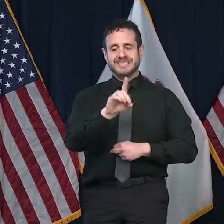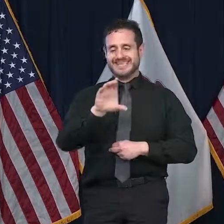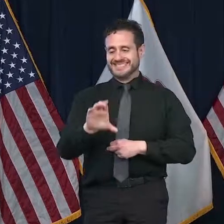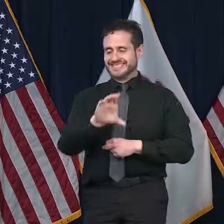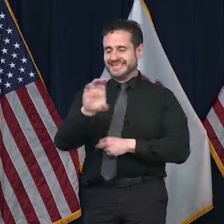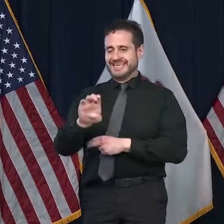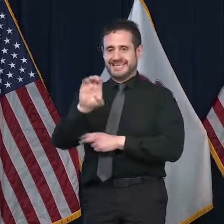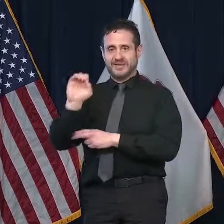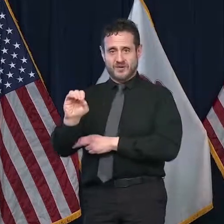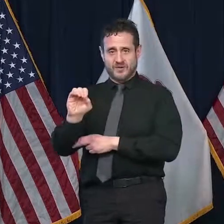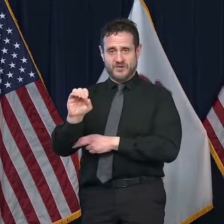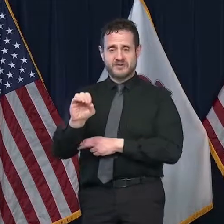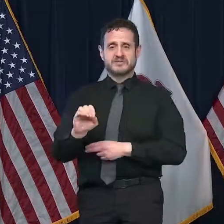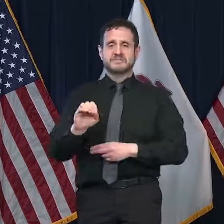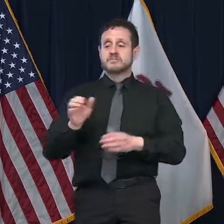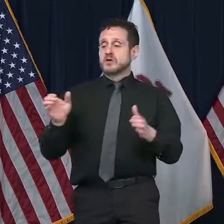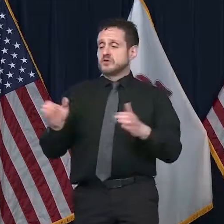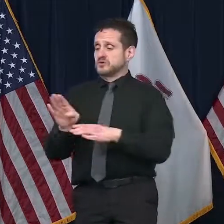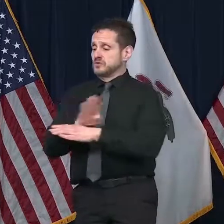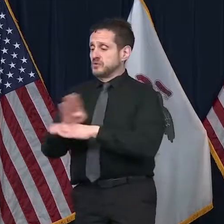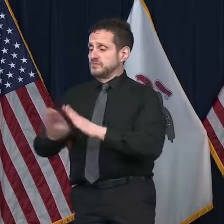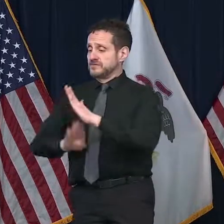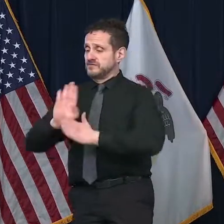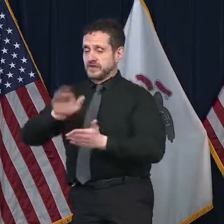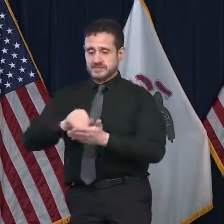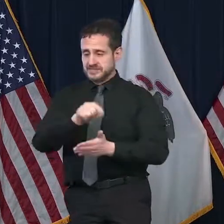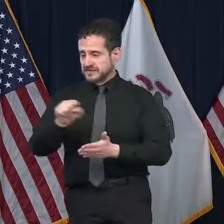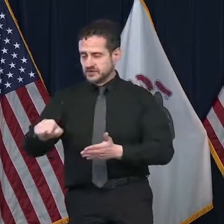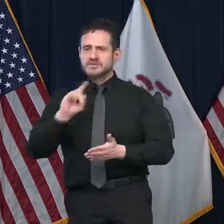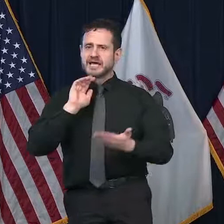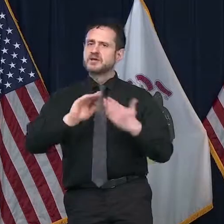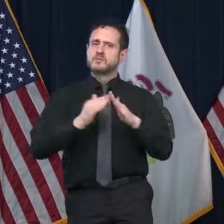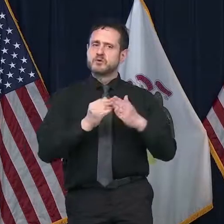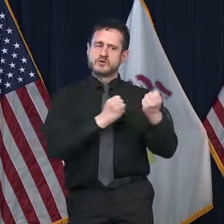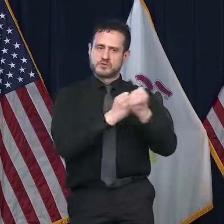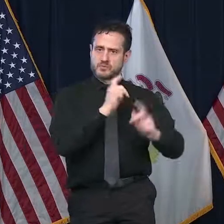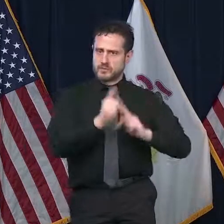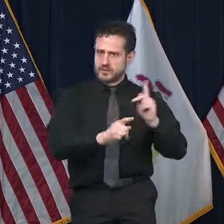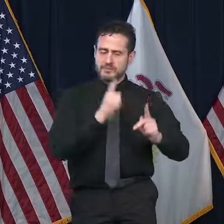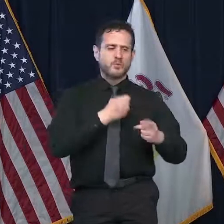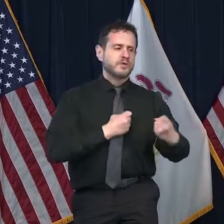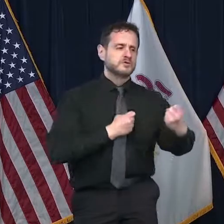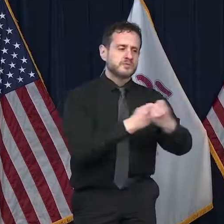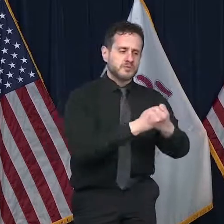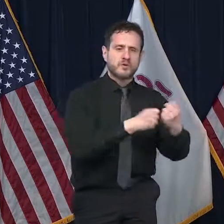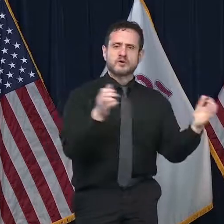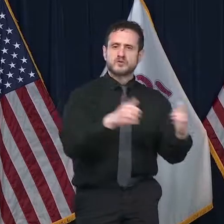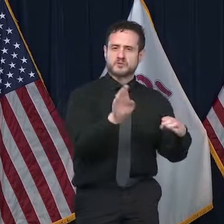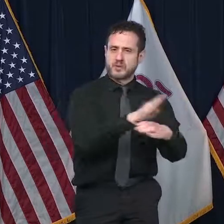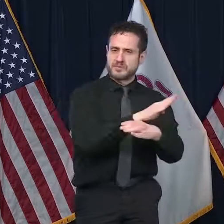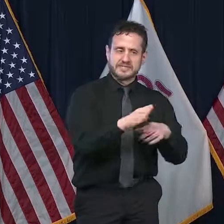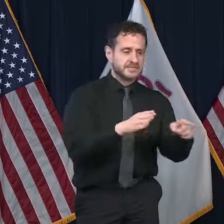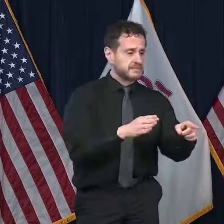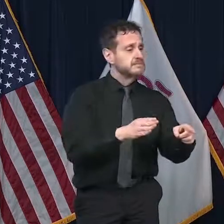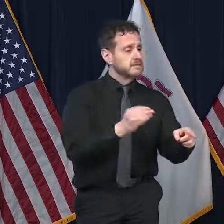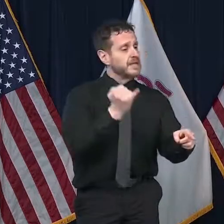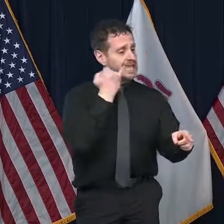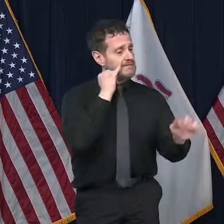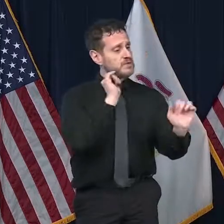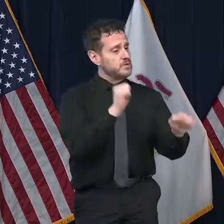Our small business development centers and community navigators will also serve to support small businesses who qualify for